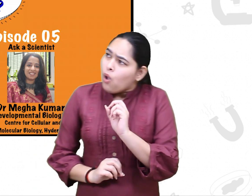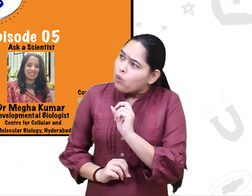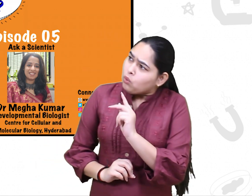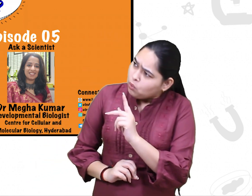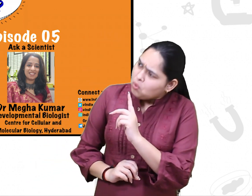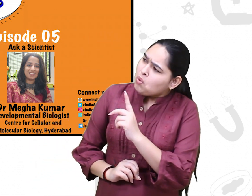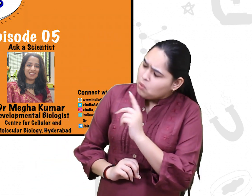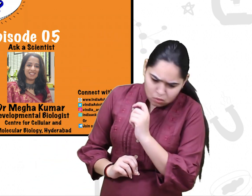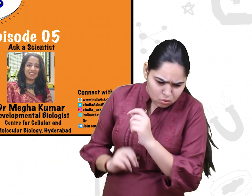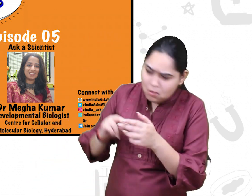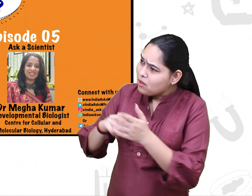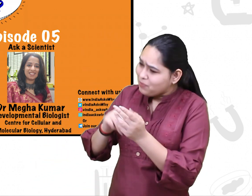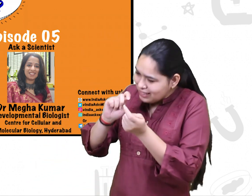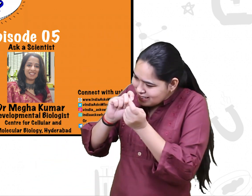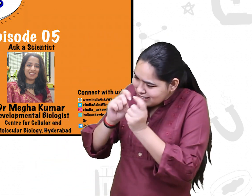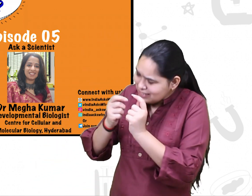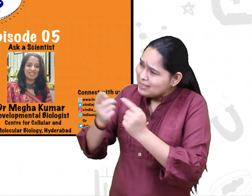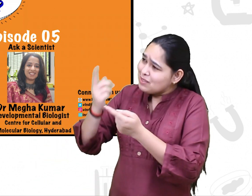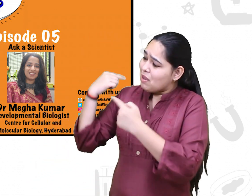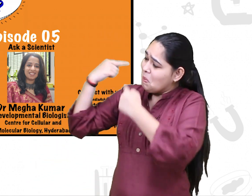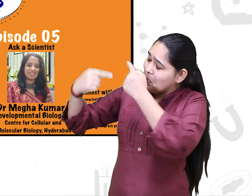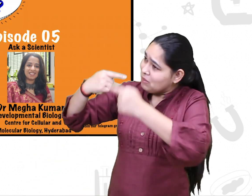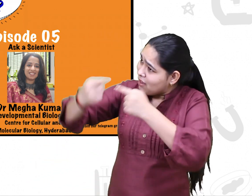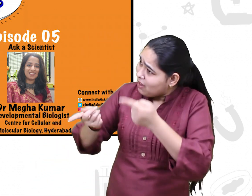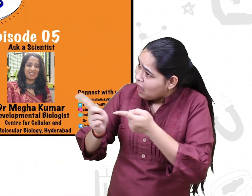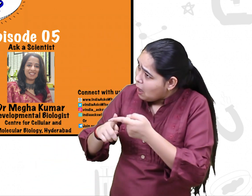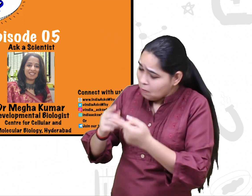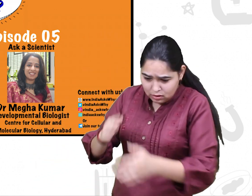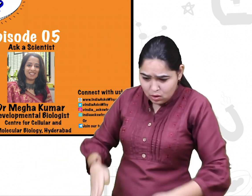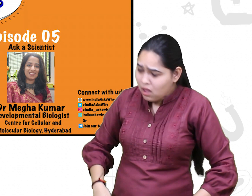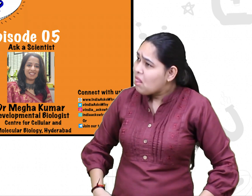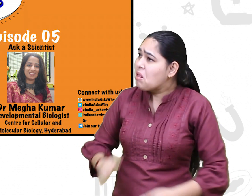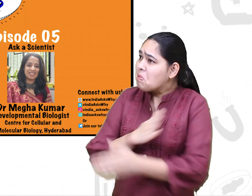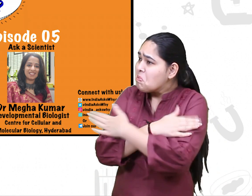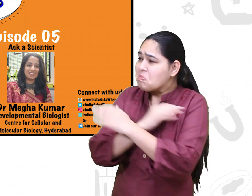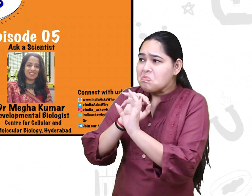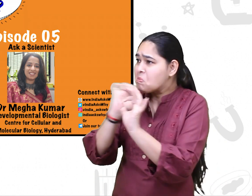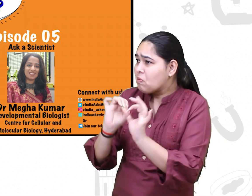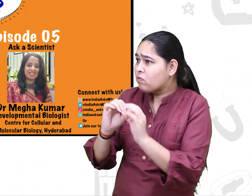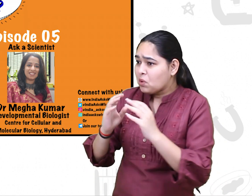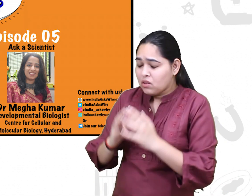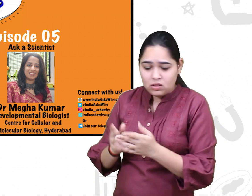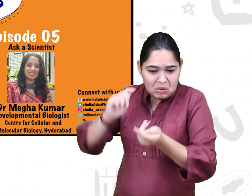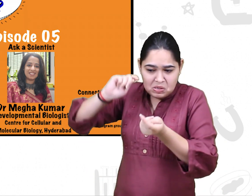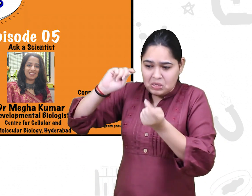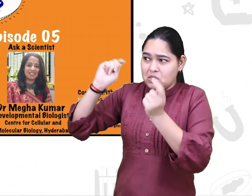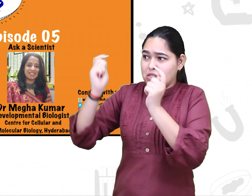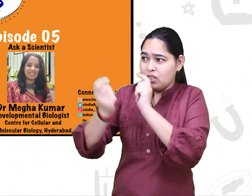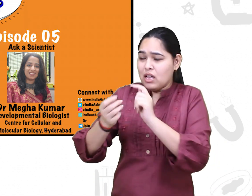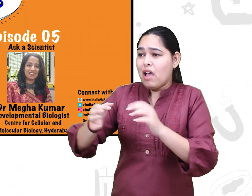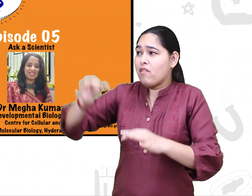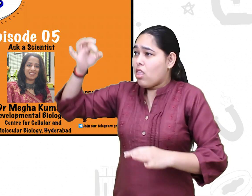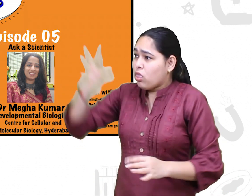the leg development stops abruptly and the leg bones don't develop further. Oh,